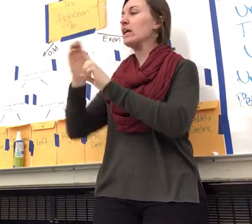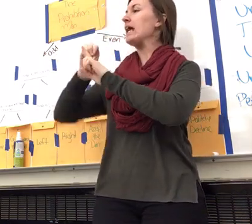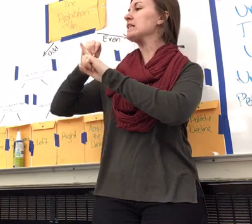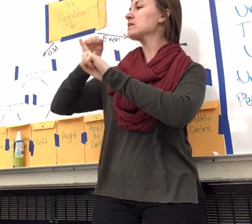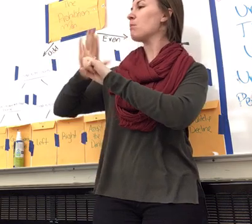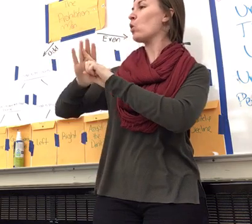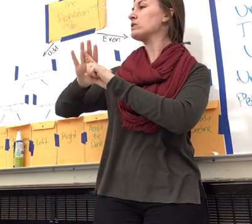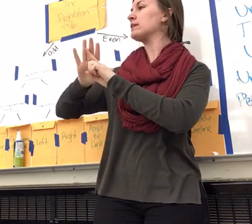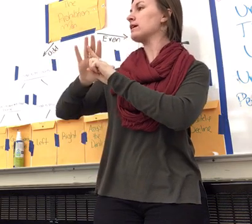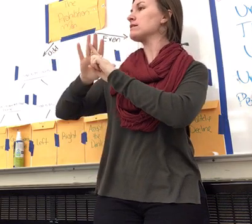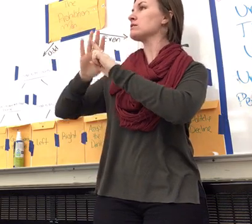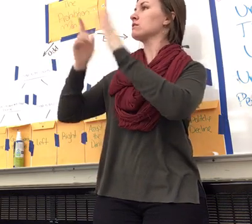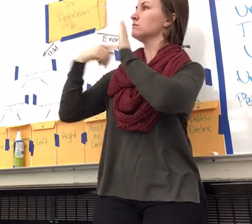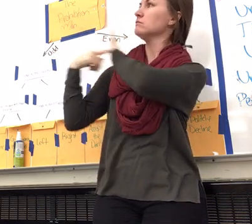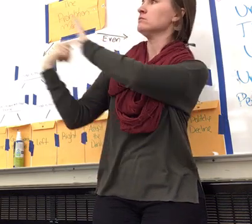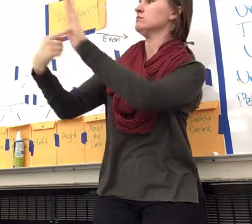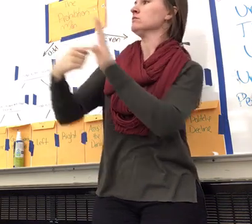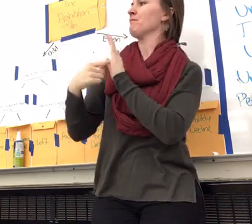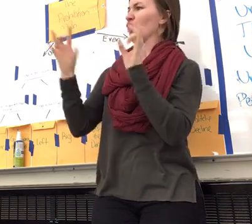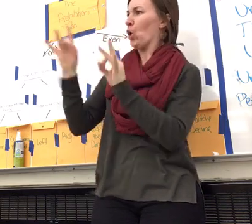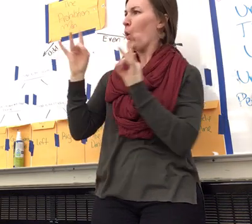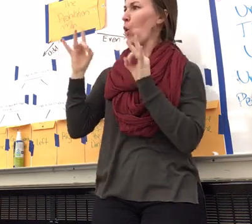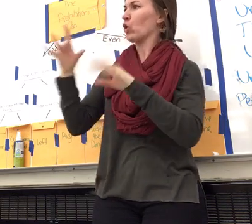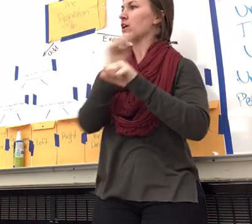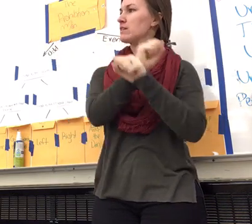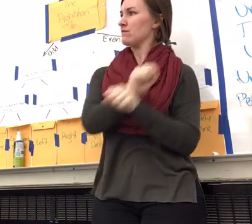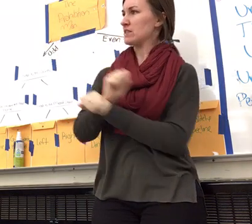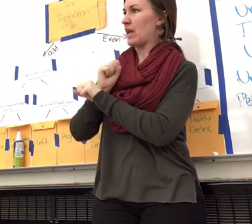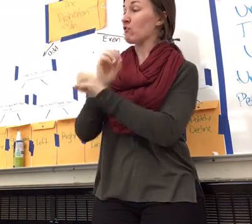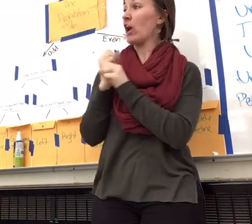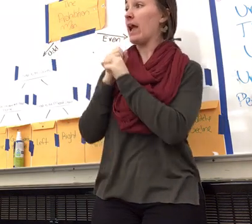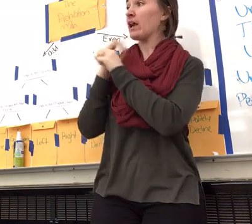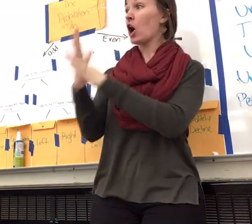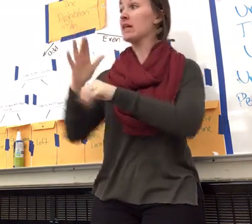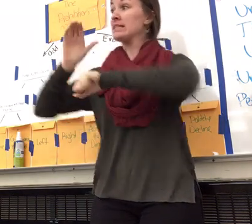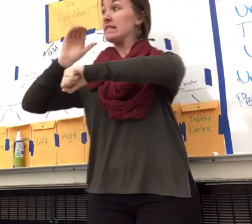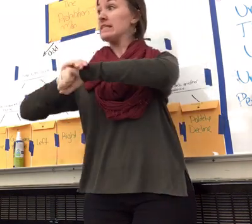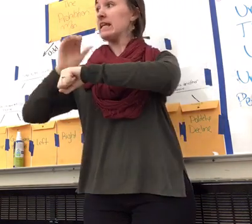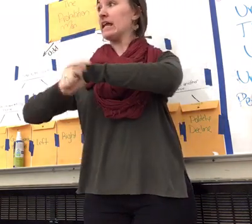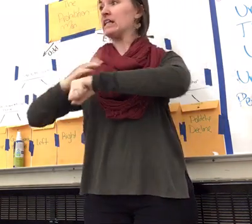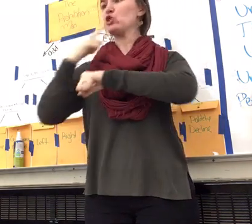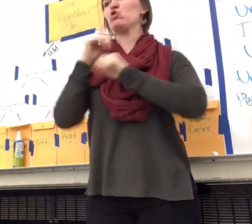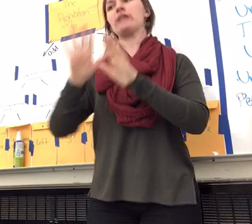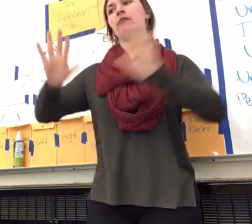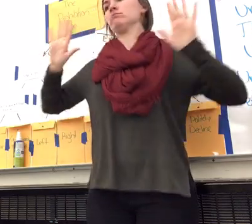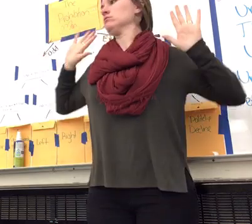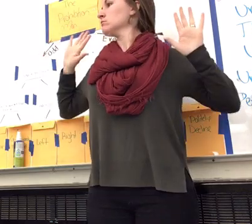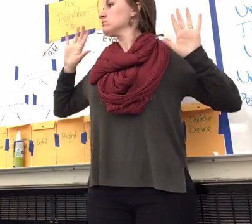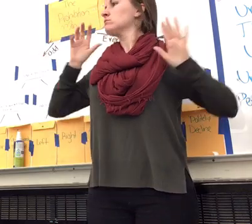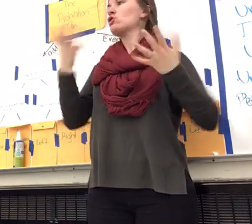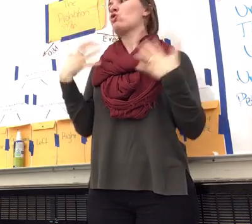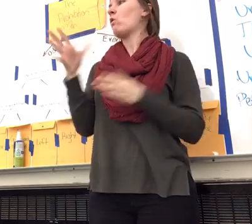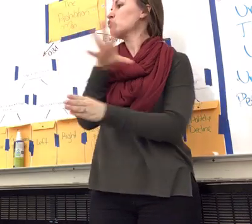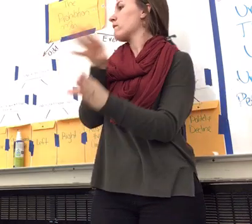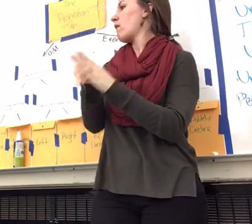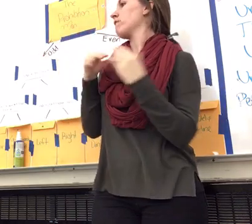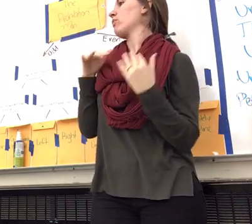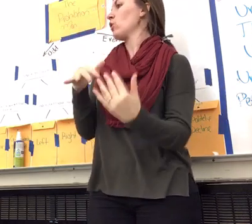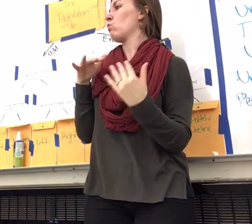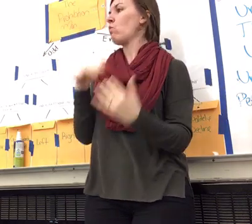2, it causes England to remain completely neutral in the war. That's a really important factor of it. And 3, it makes